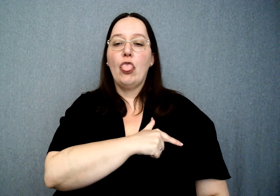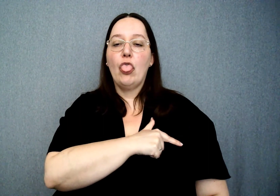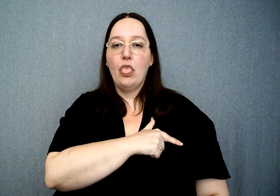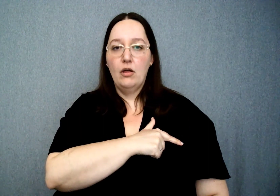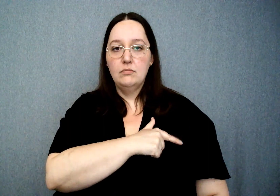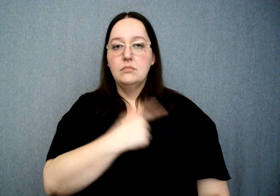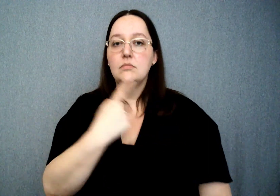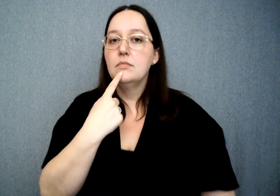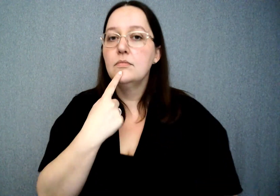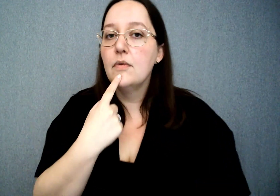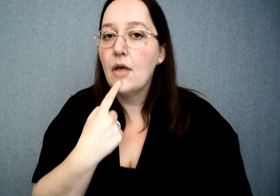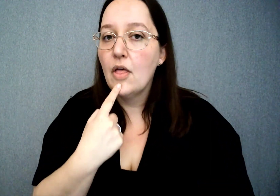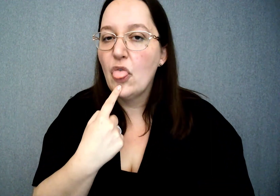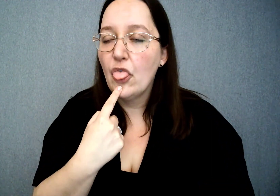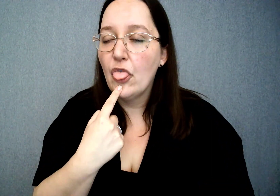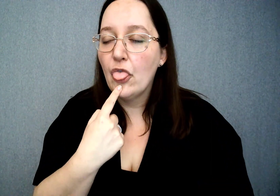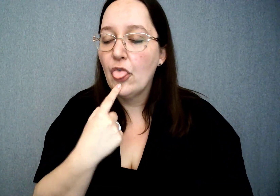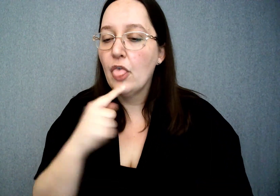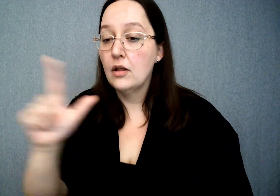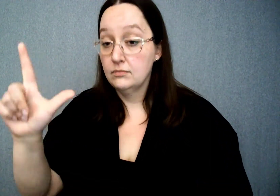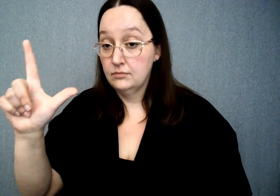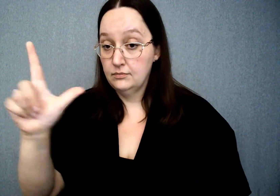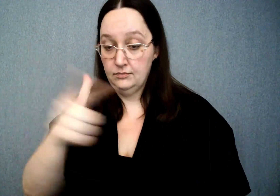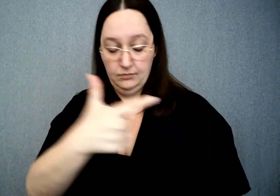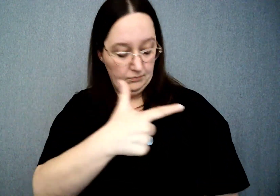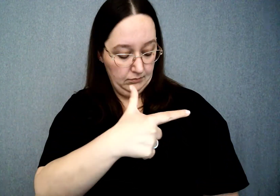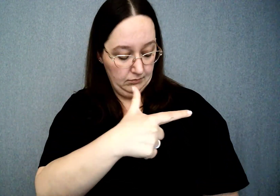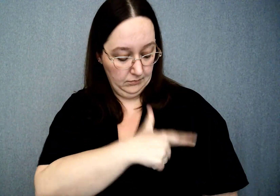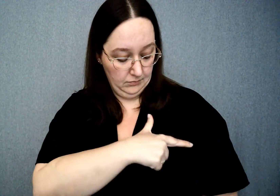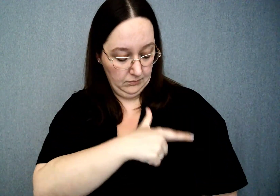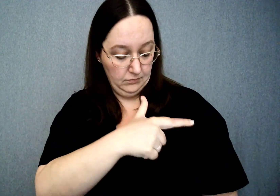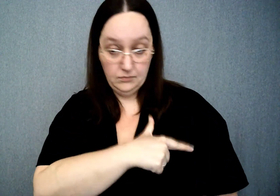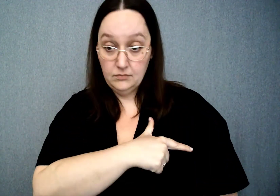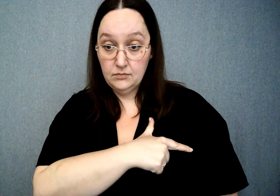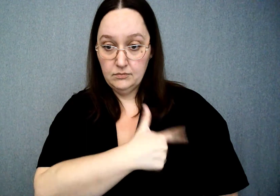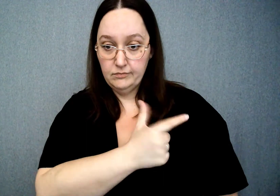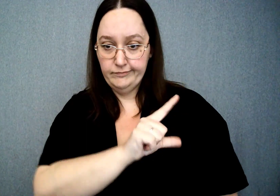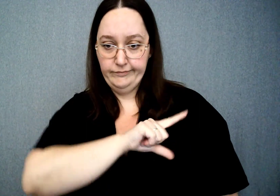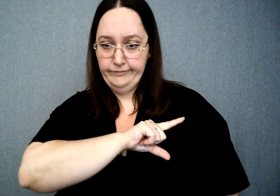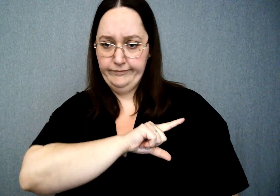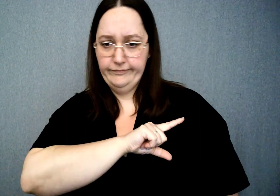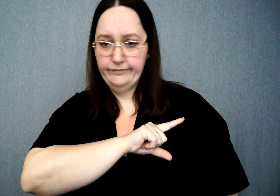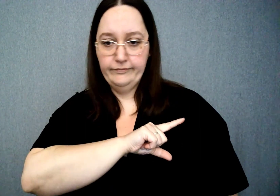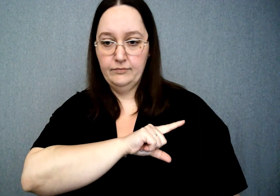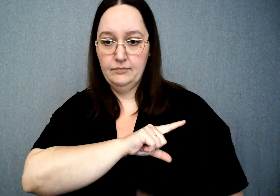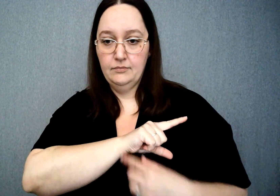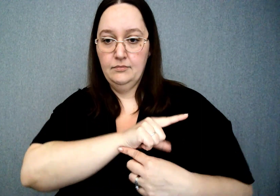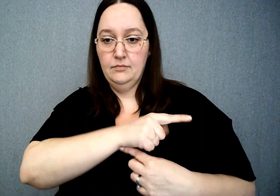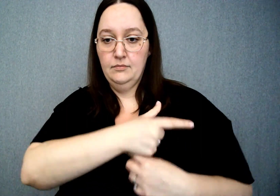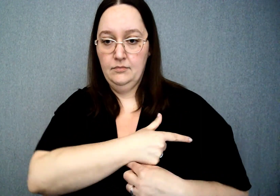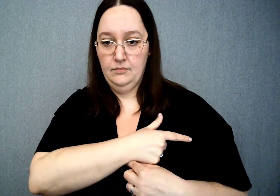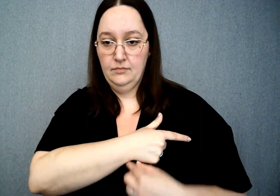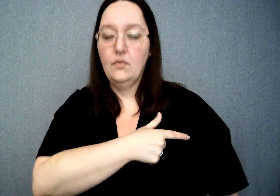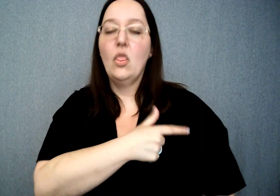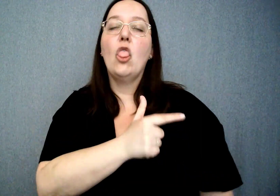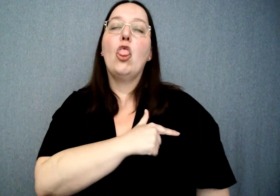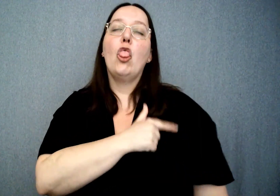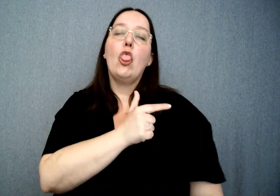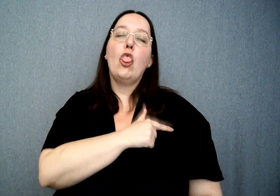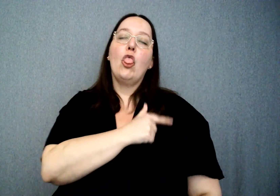L, palm facing your chest, TH mouth morpheme, tap twice. Right? Your palm is going to be facing your chest